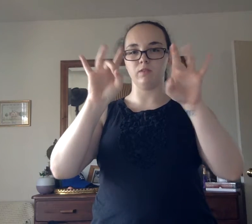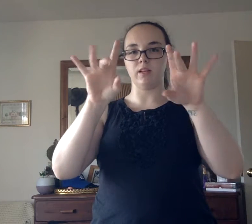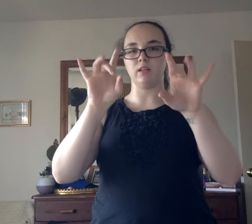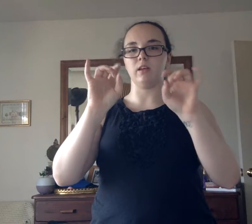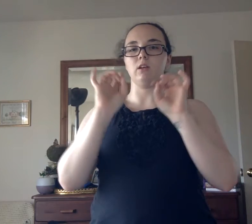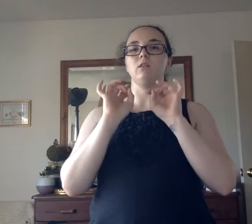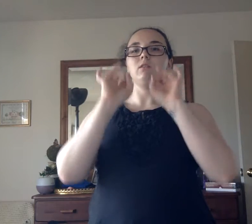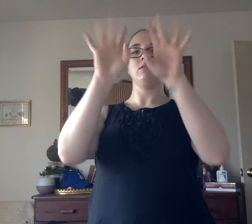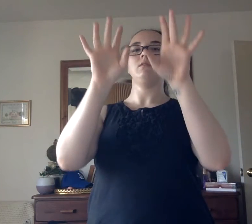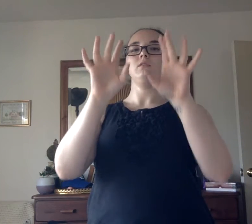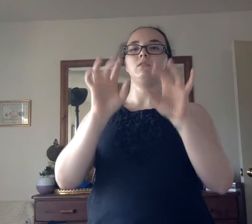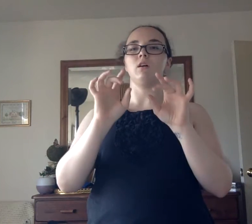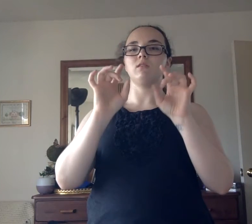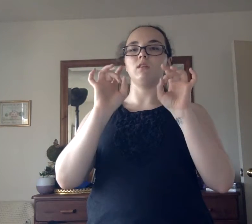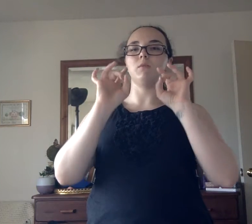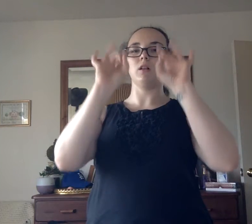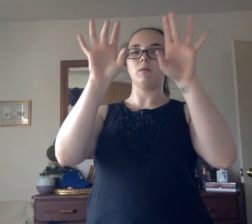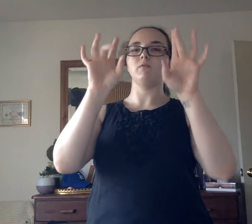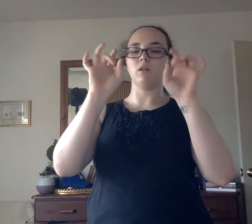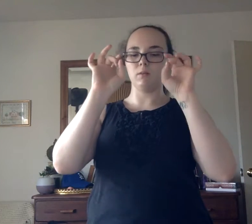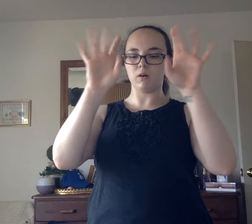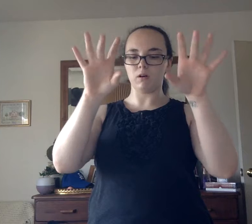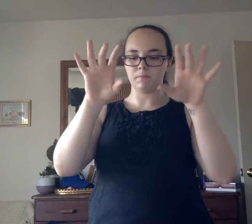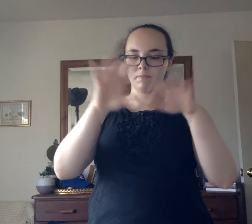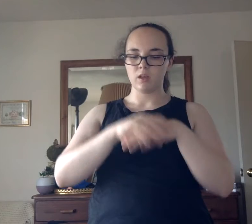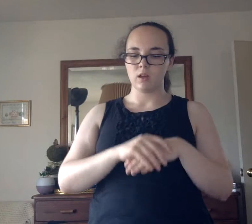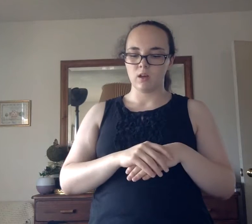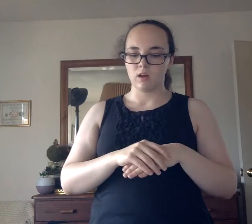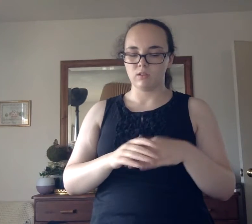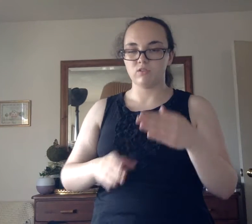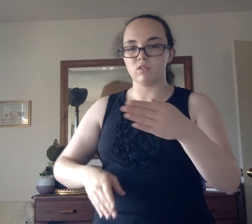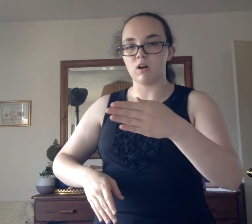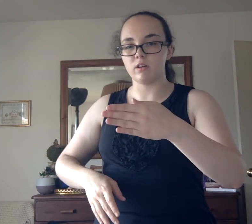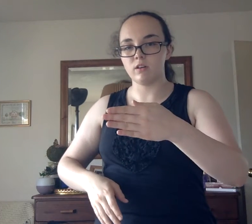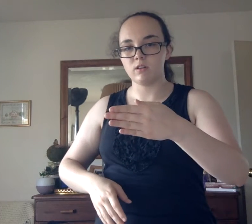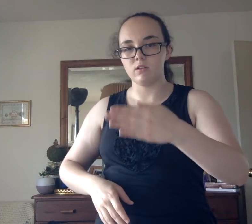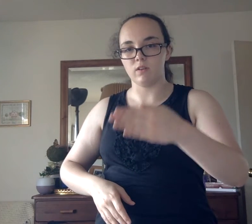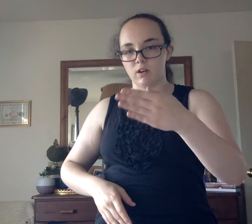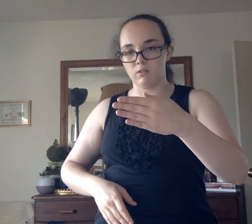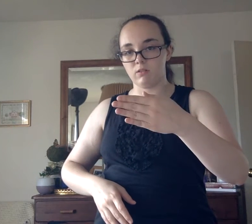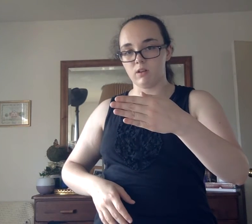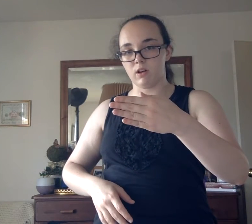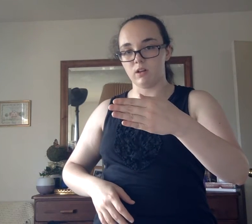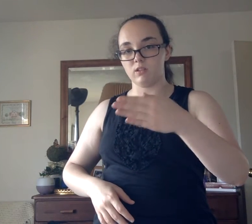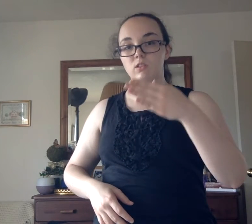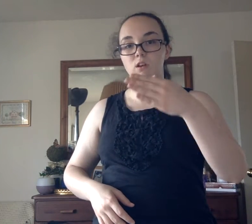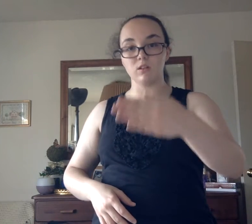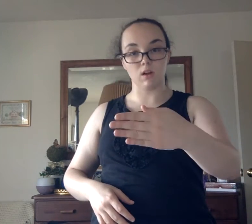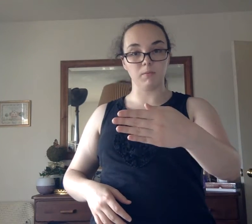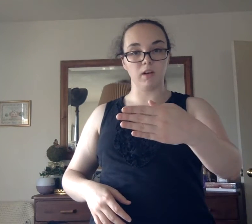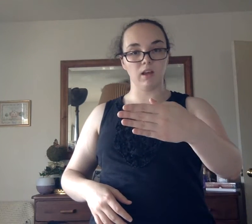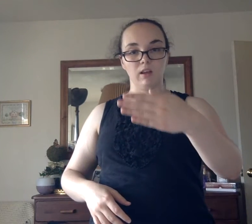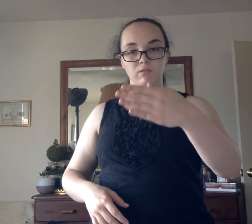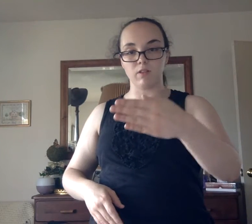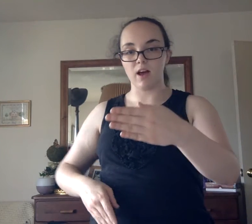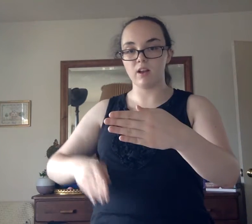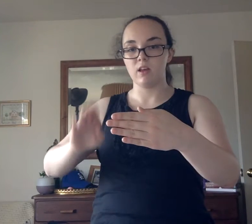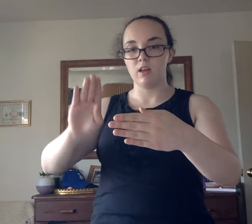flick like you're tossing the ball up. Volleyball. Soccer, you got your non-dominant hand flat.